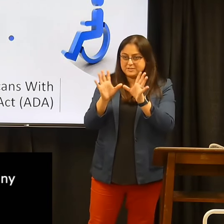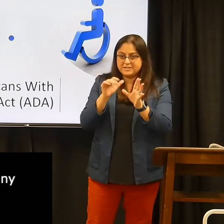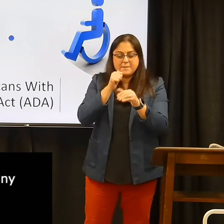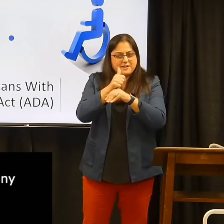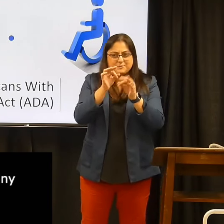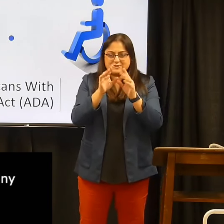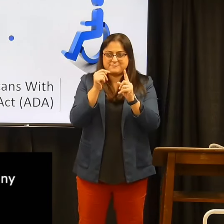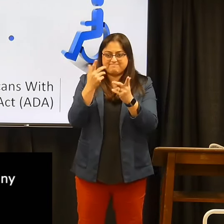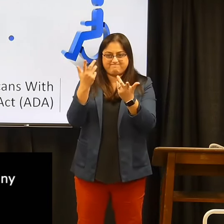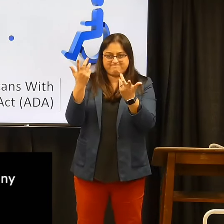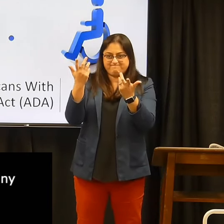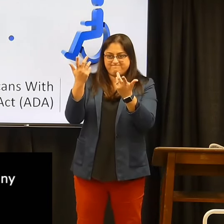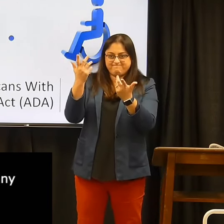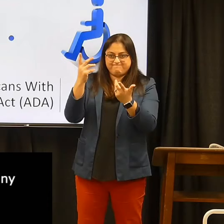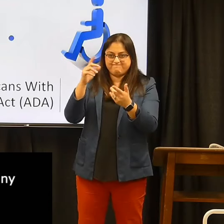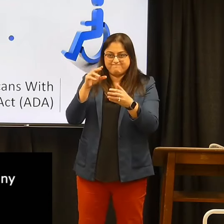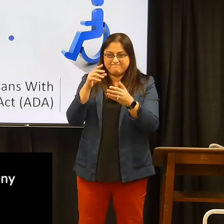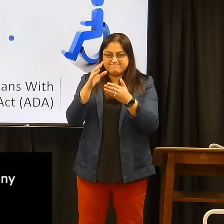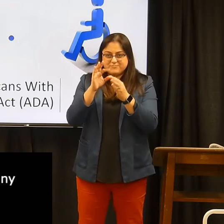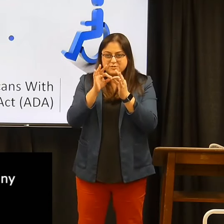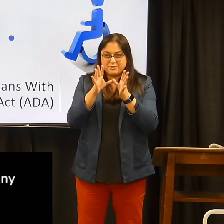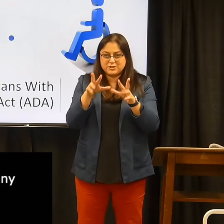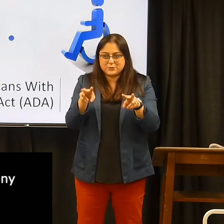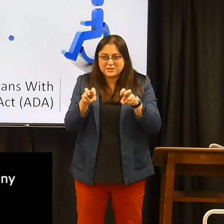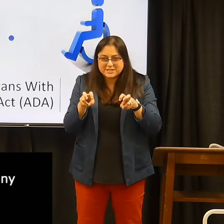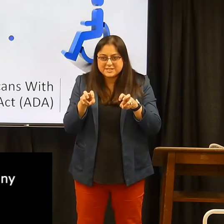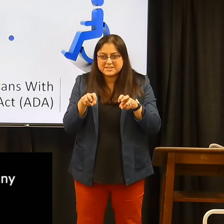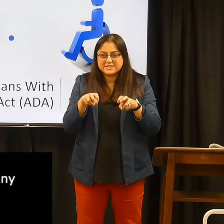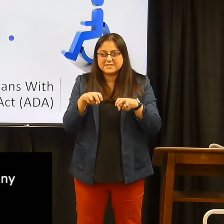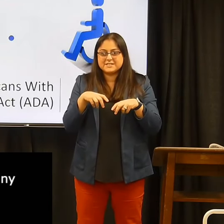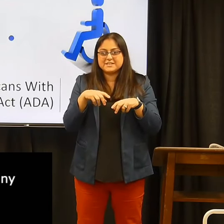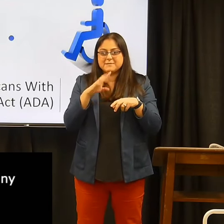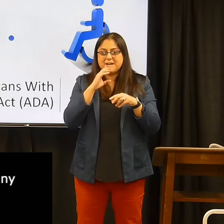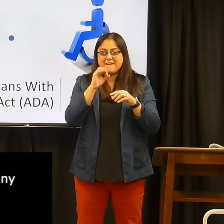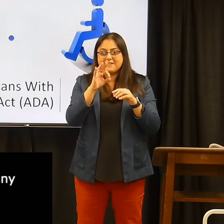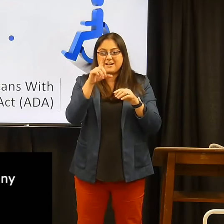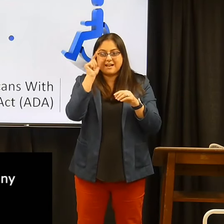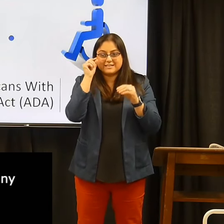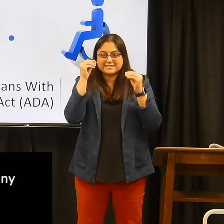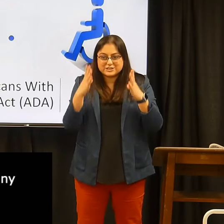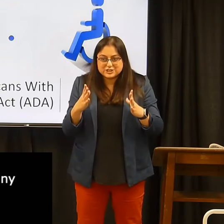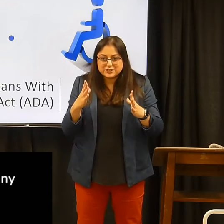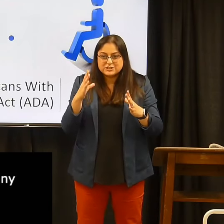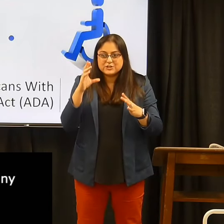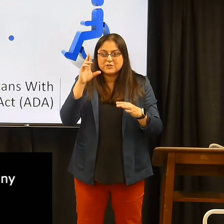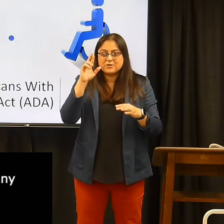I don't mean to blame the interpreters. Like interpreters are selfish or whatever, you know.